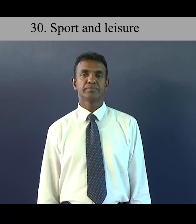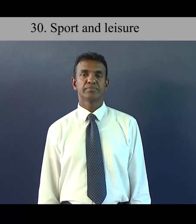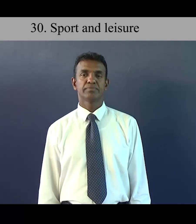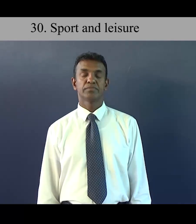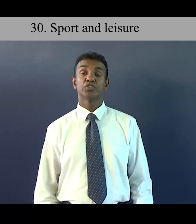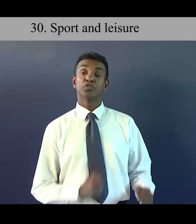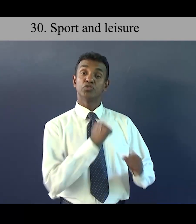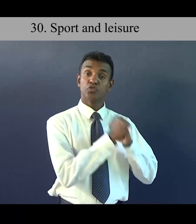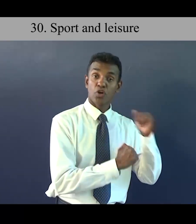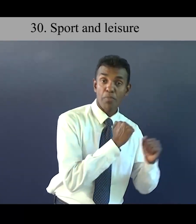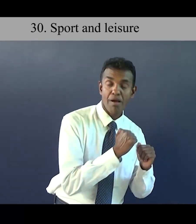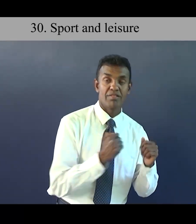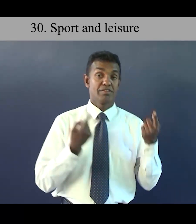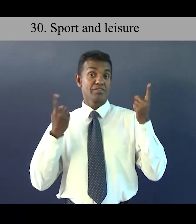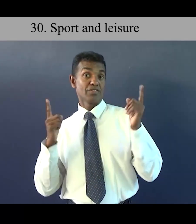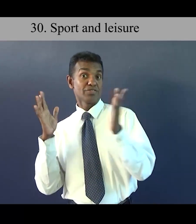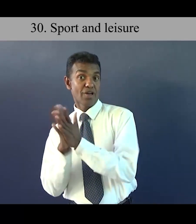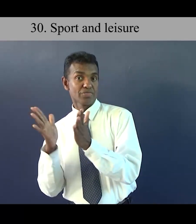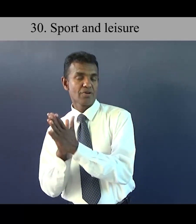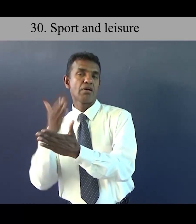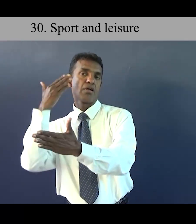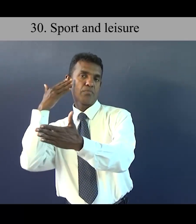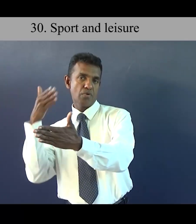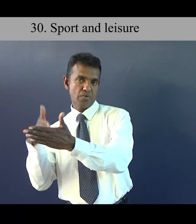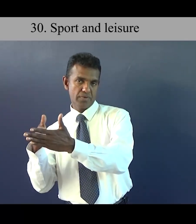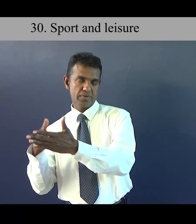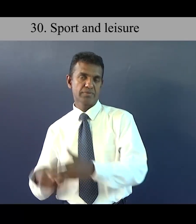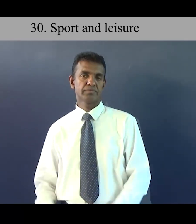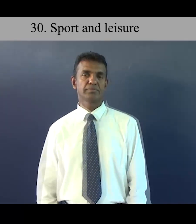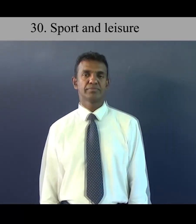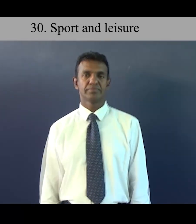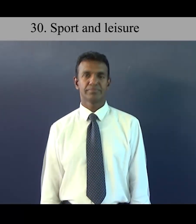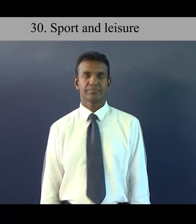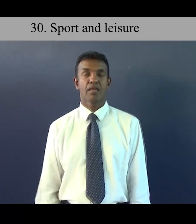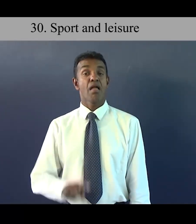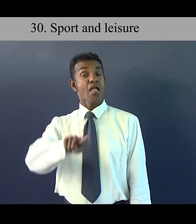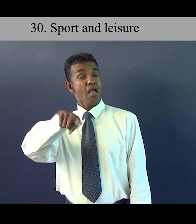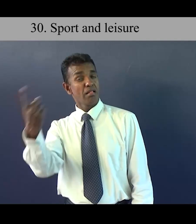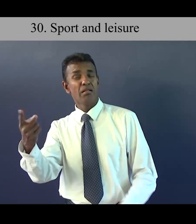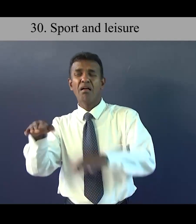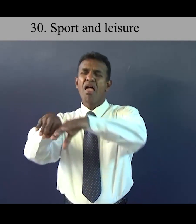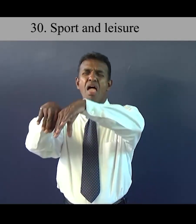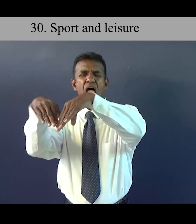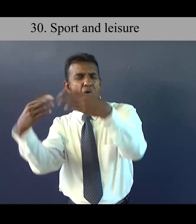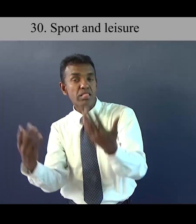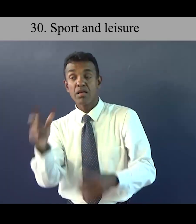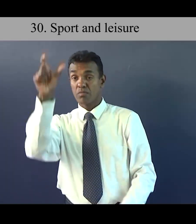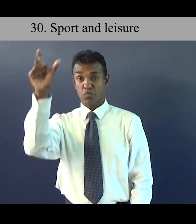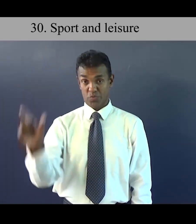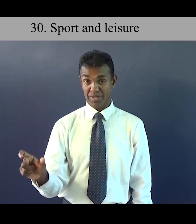Sports and leisure. Disabled people have the right to take part in sports